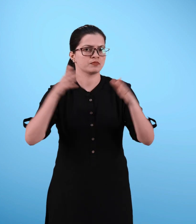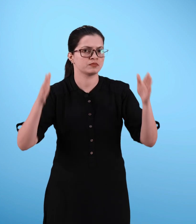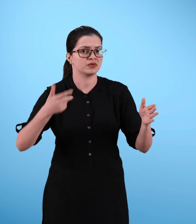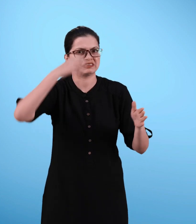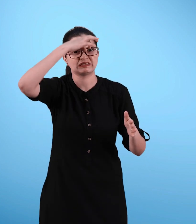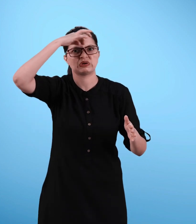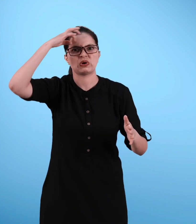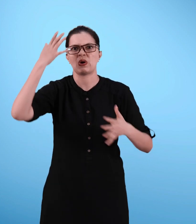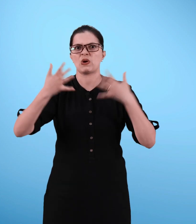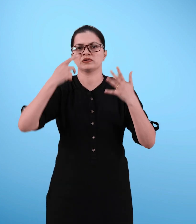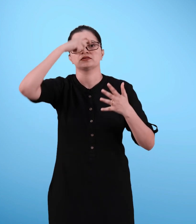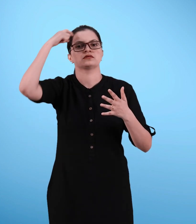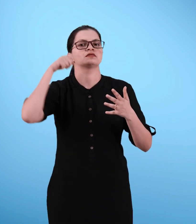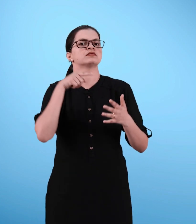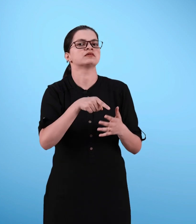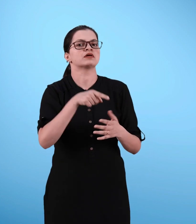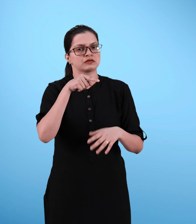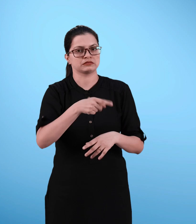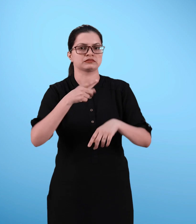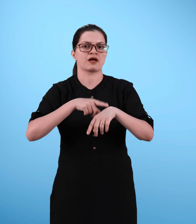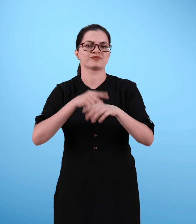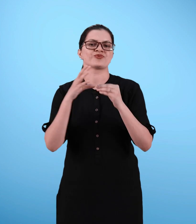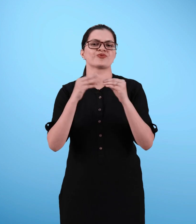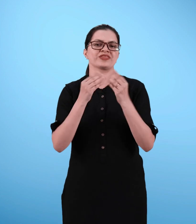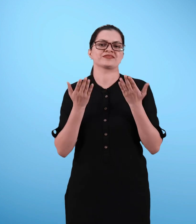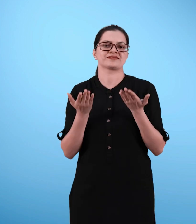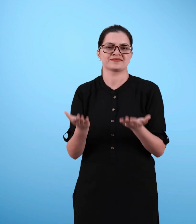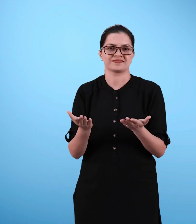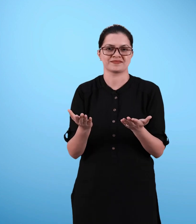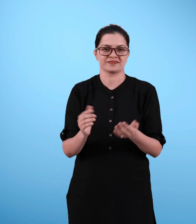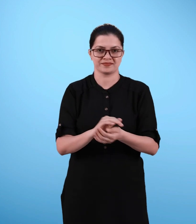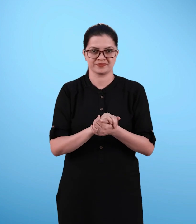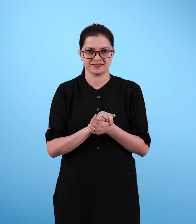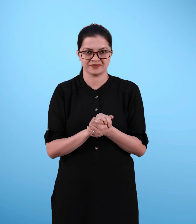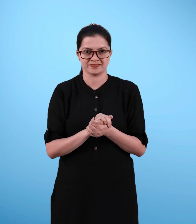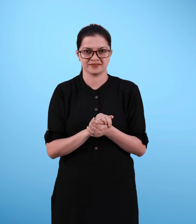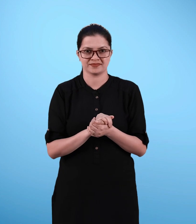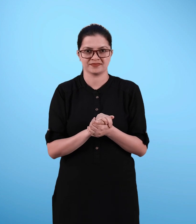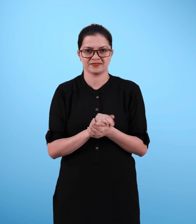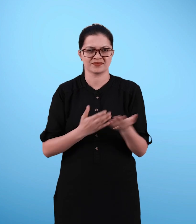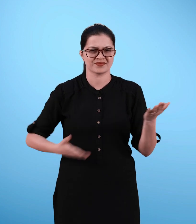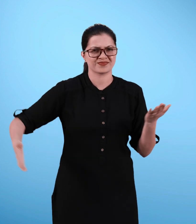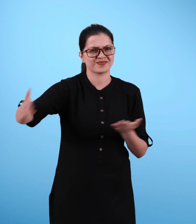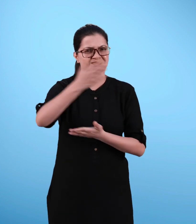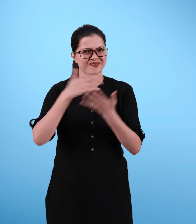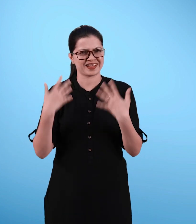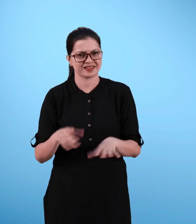Start. Can you name some states of our country where cotton is grown? Can you name some states of